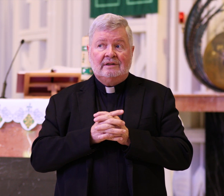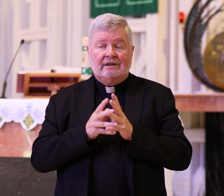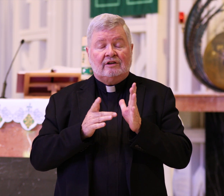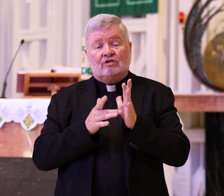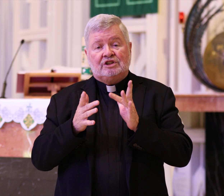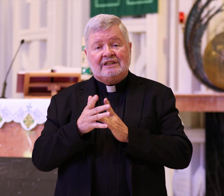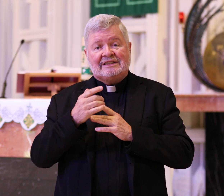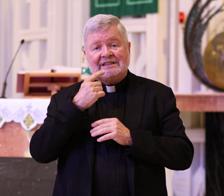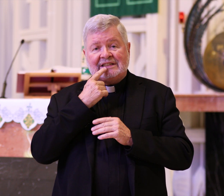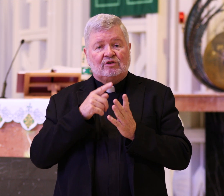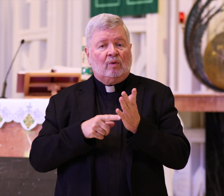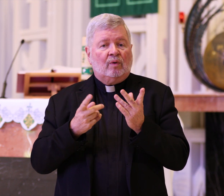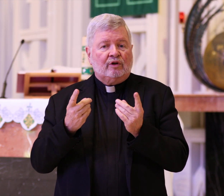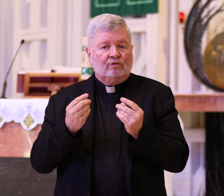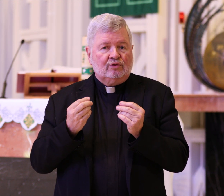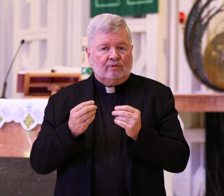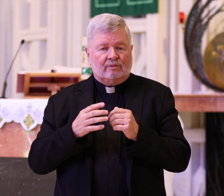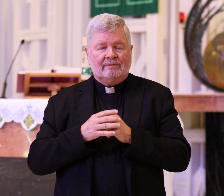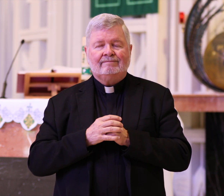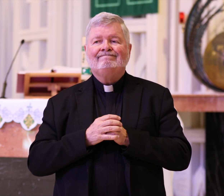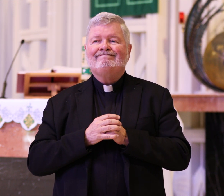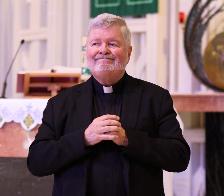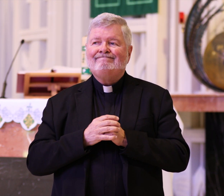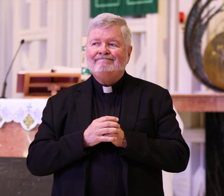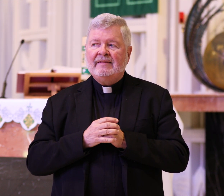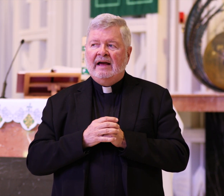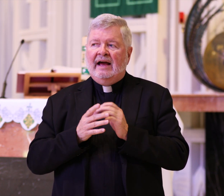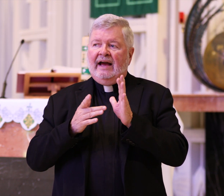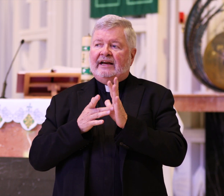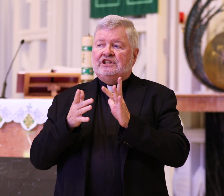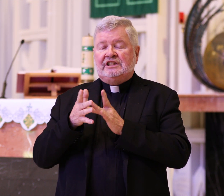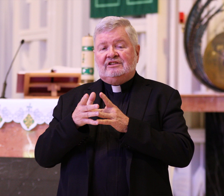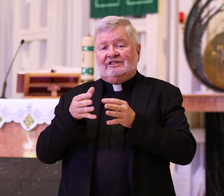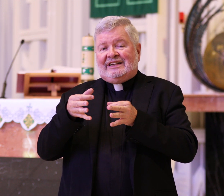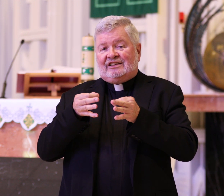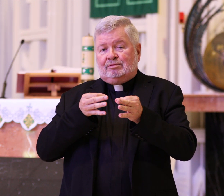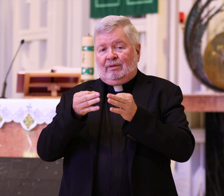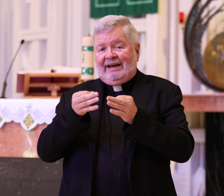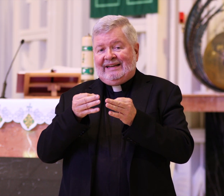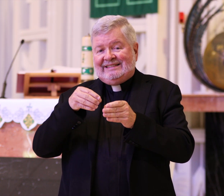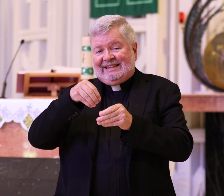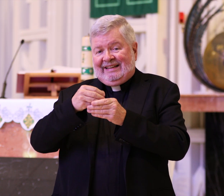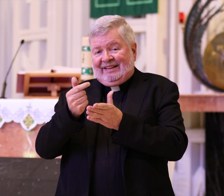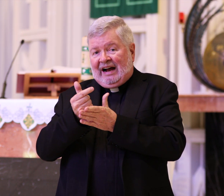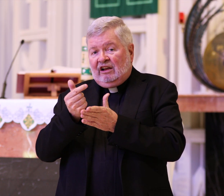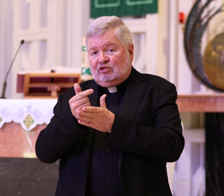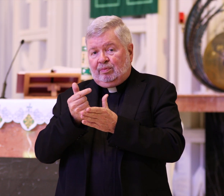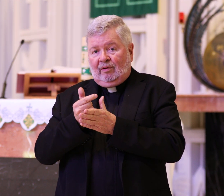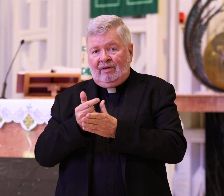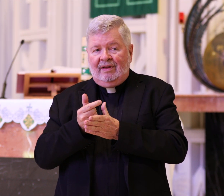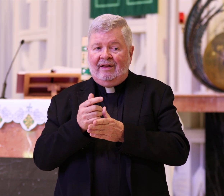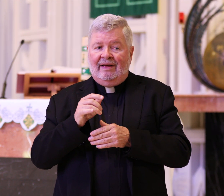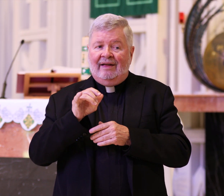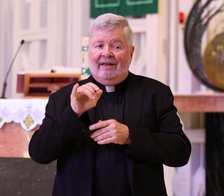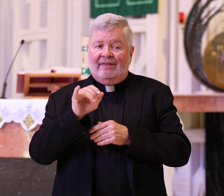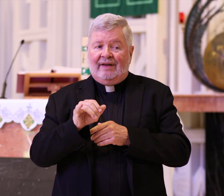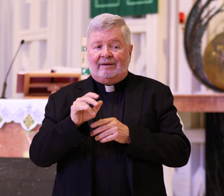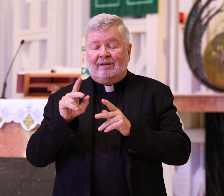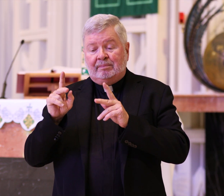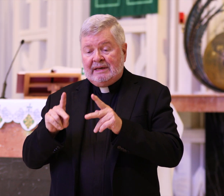And so Jesus says, well, what do you do? And Jesus explains in the gospel that the